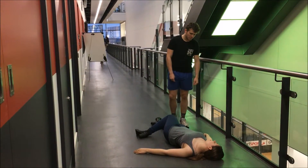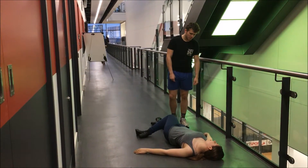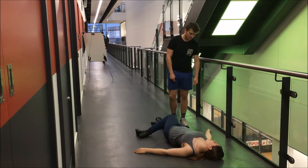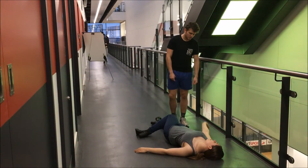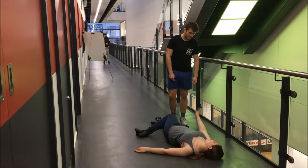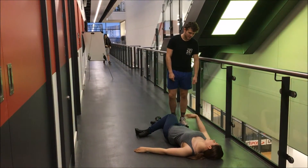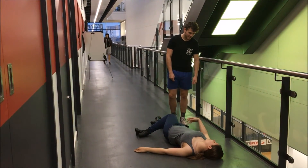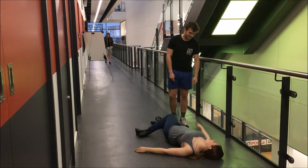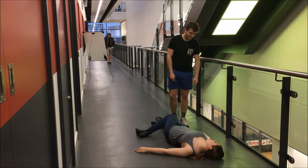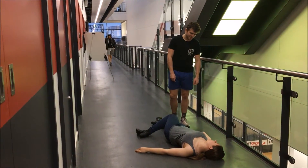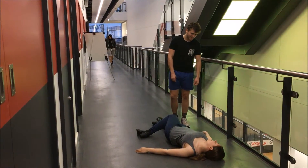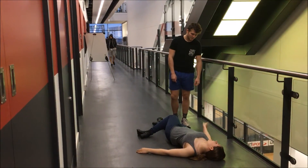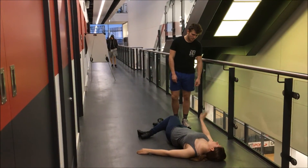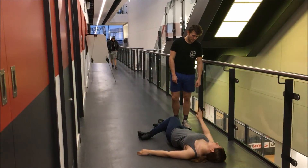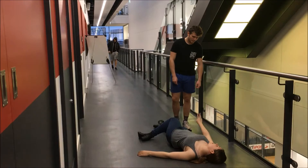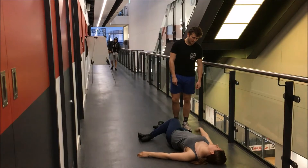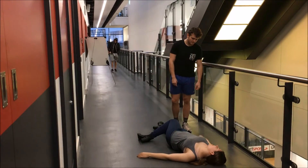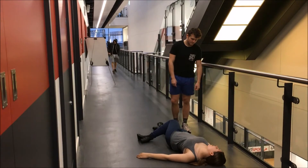What's wrong with